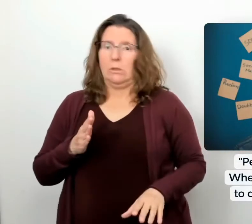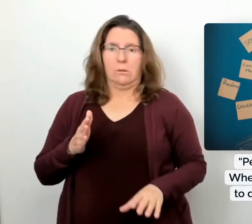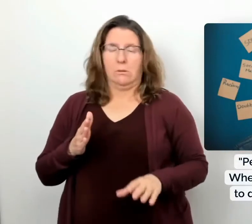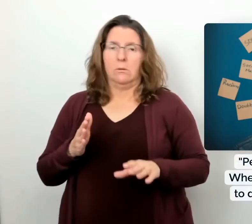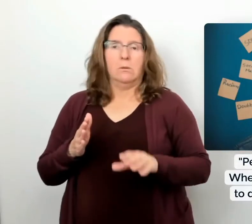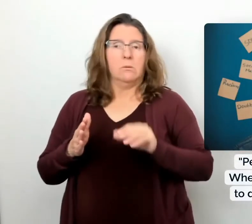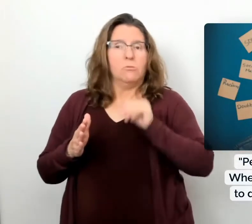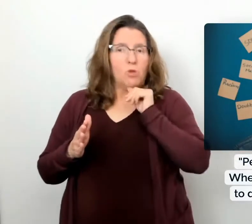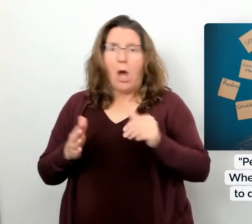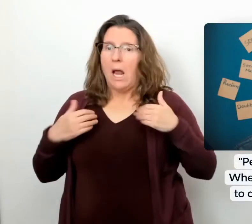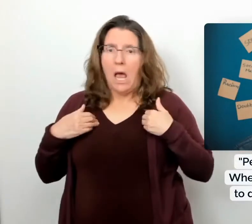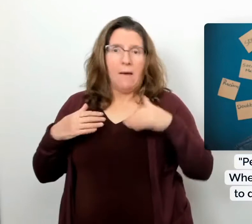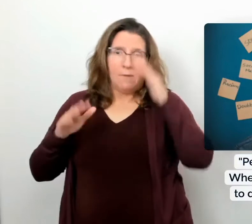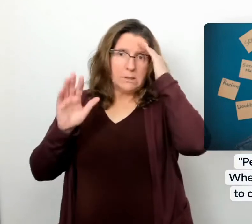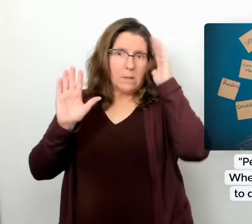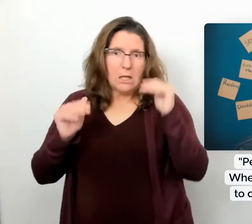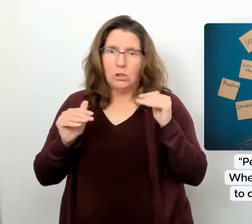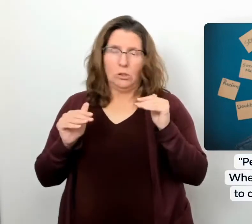When there are no expectations set out for the student,